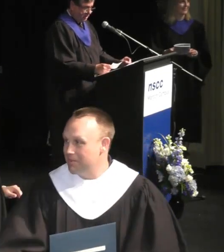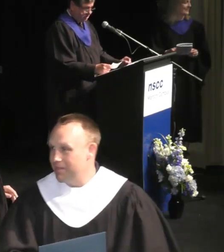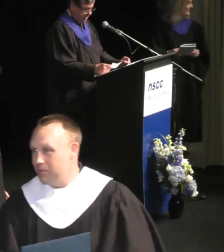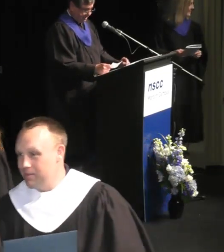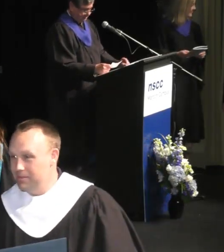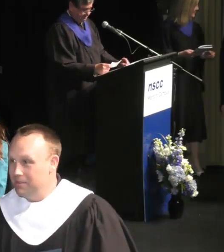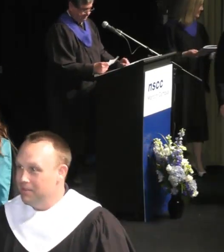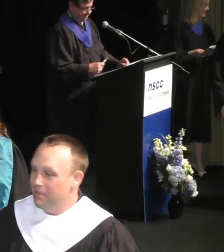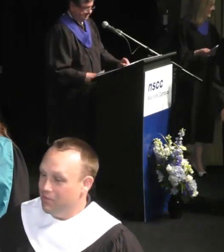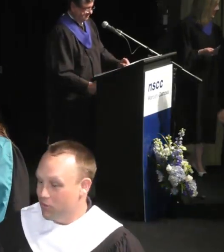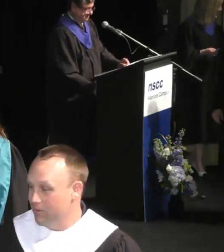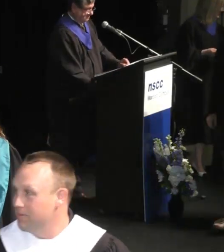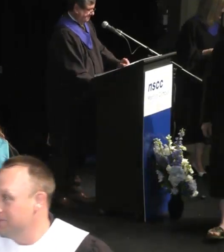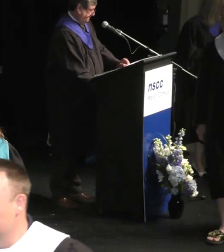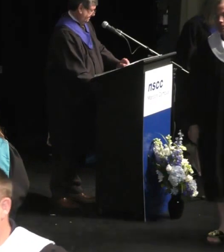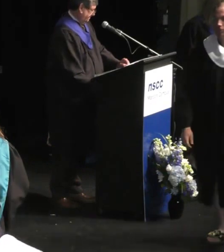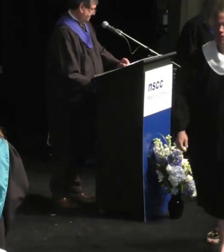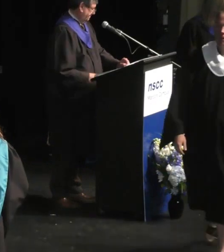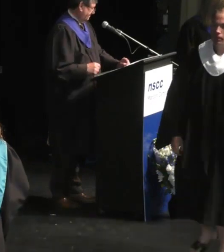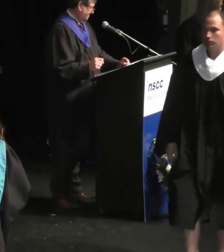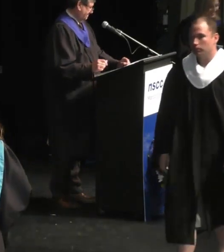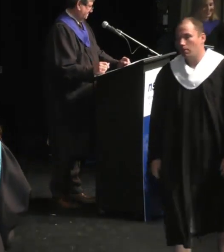John Pache.